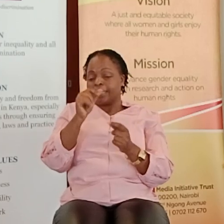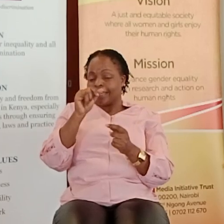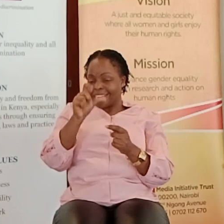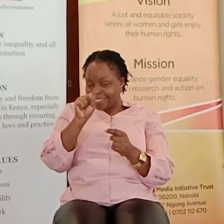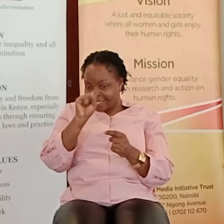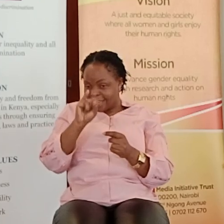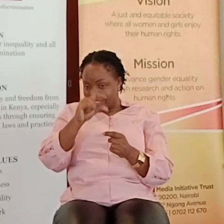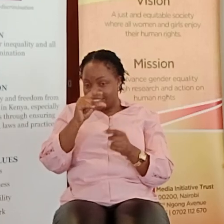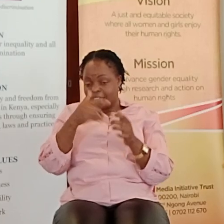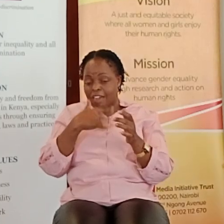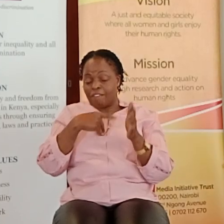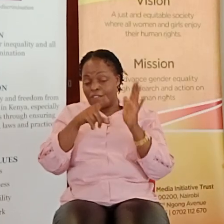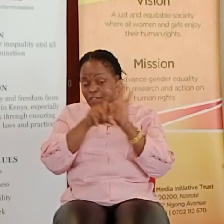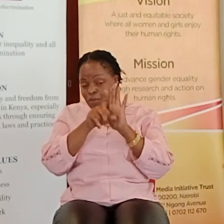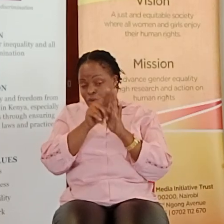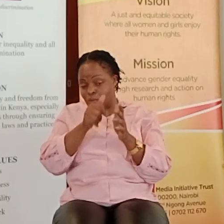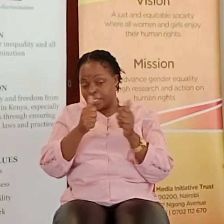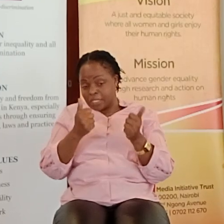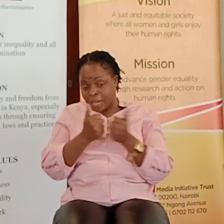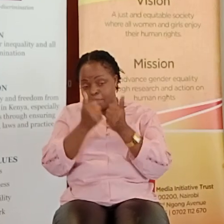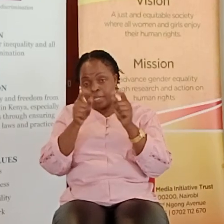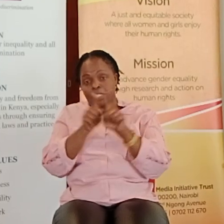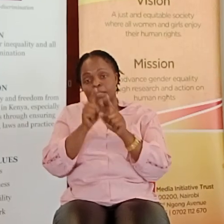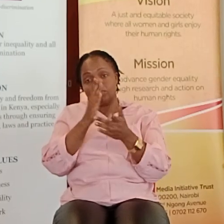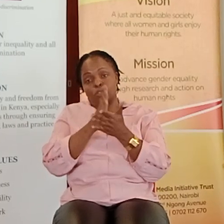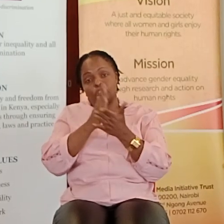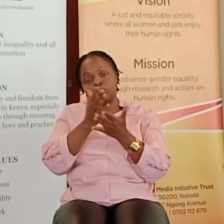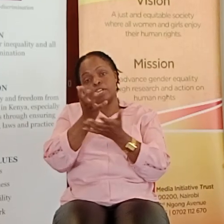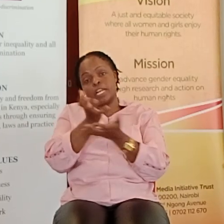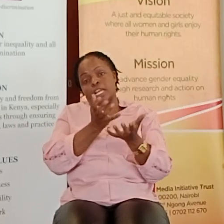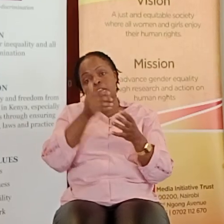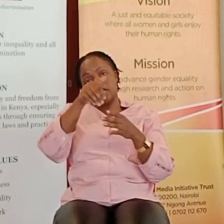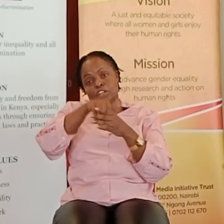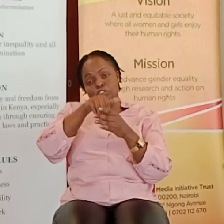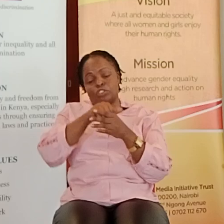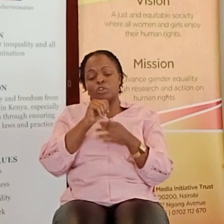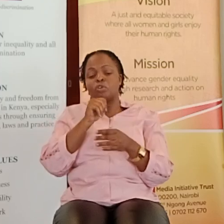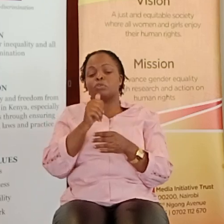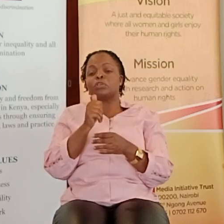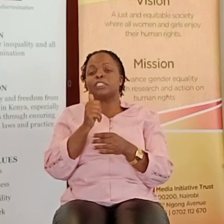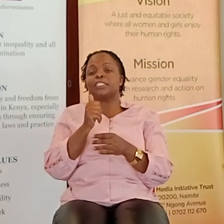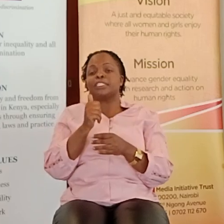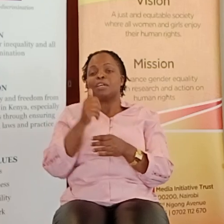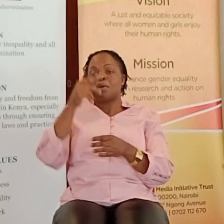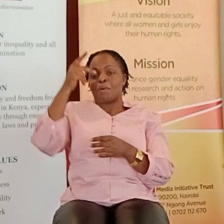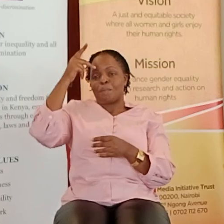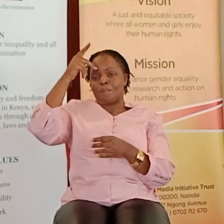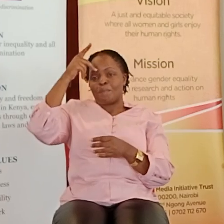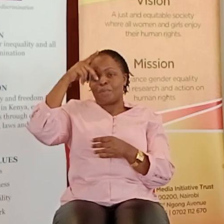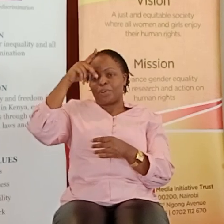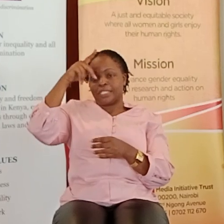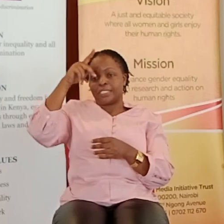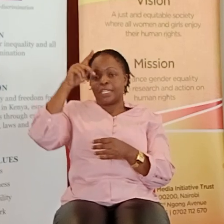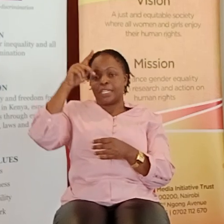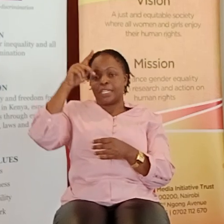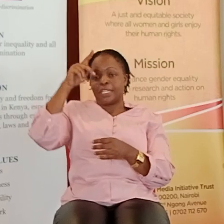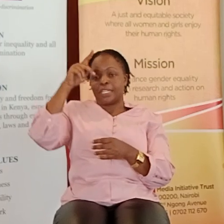happening. And indeed, we need inclusivity, not only in policy, but also in these processes, also in